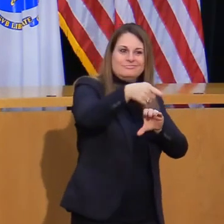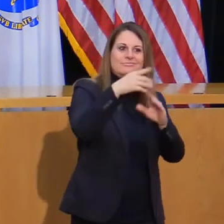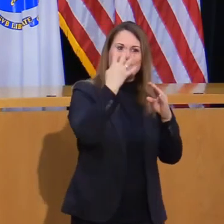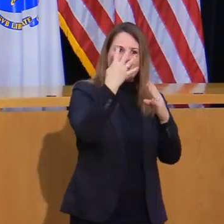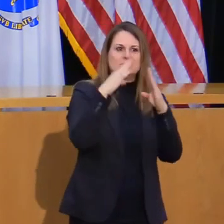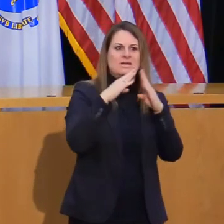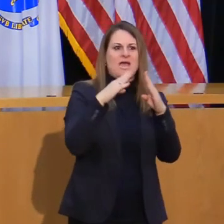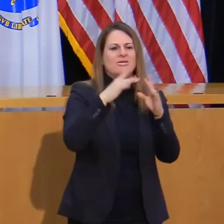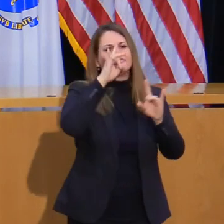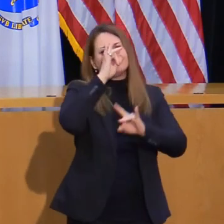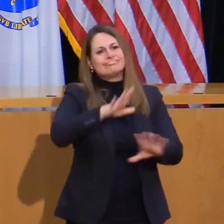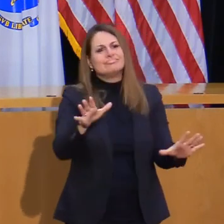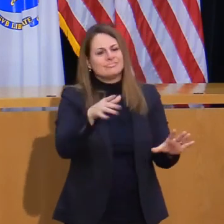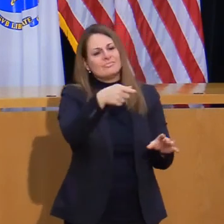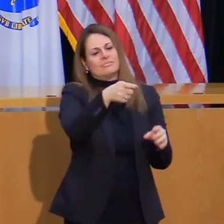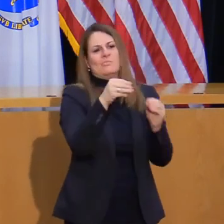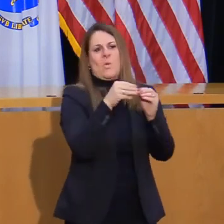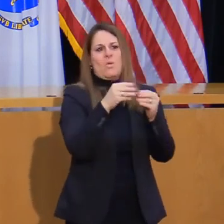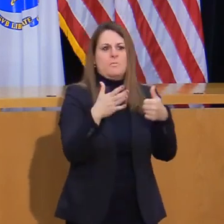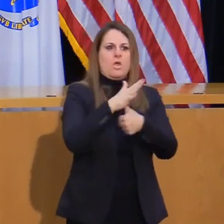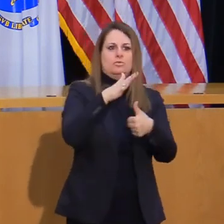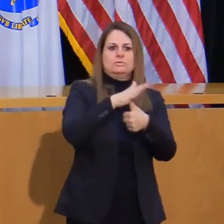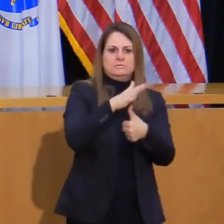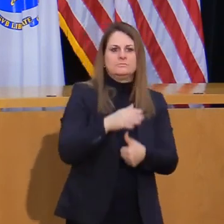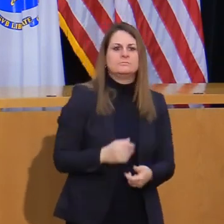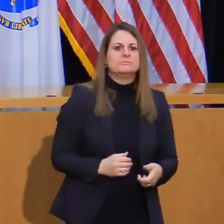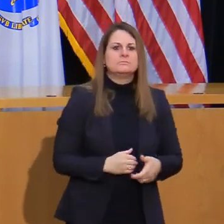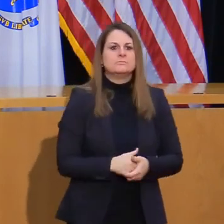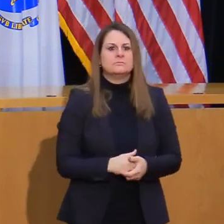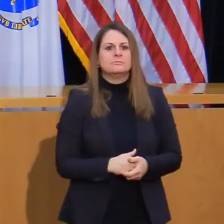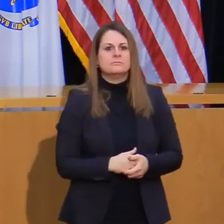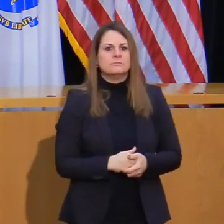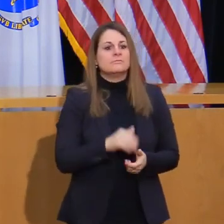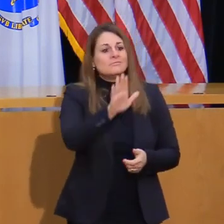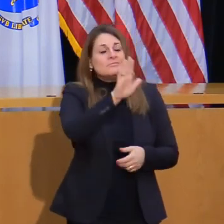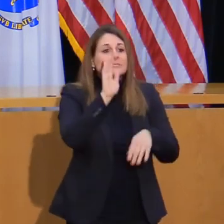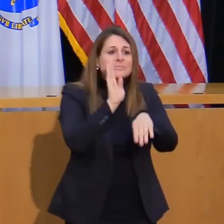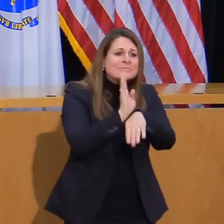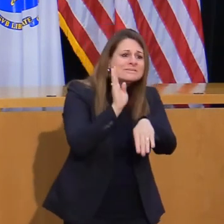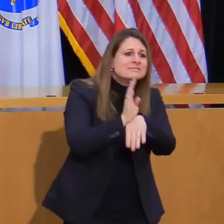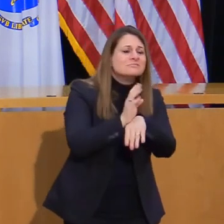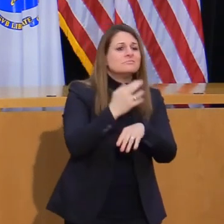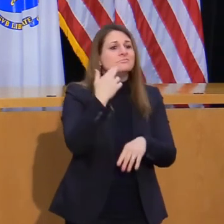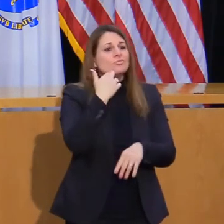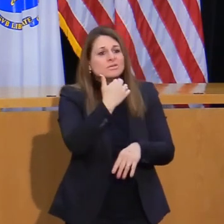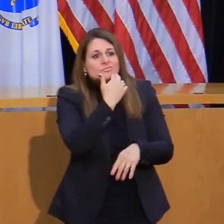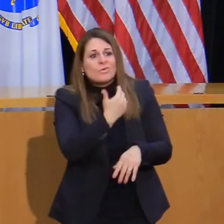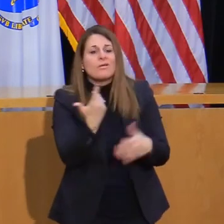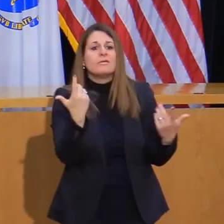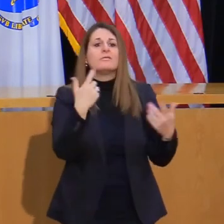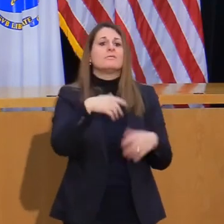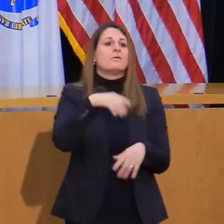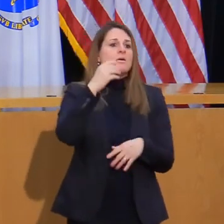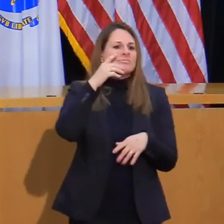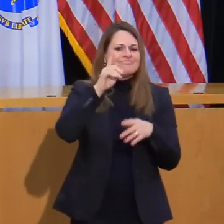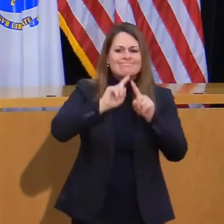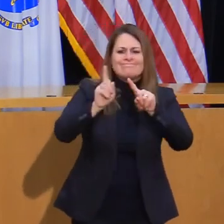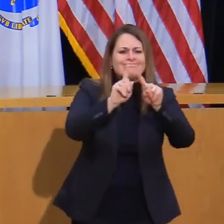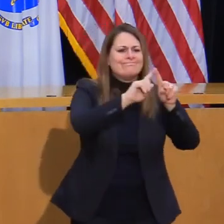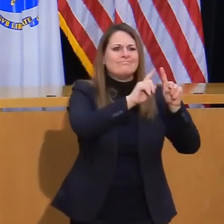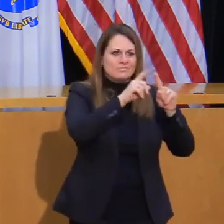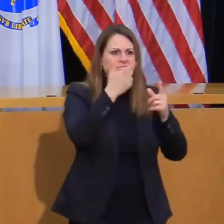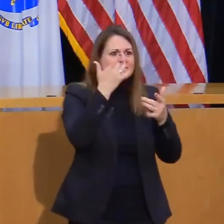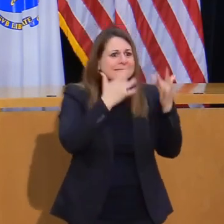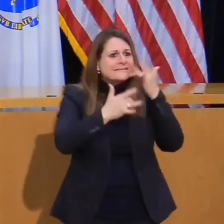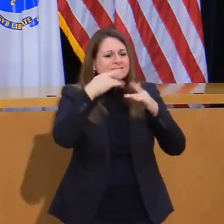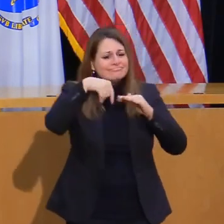efforts addressing negative economic impacts, replacing revenue lost during the pandemic, making investments in water,